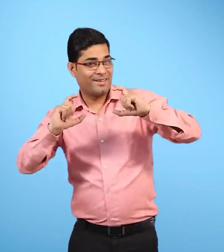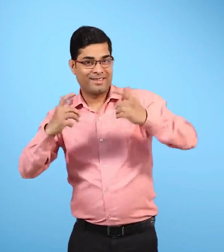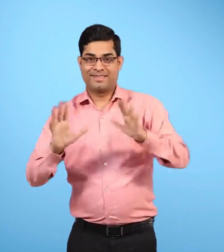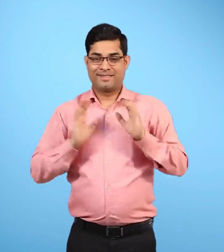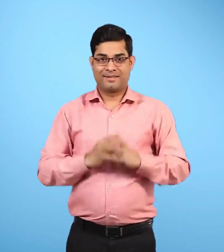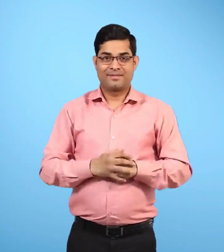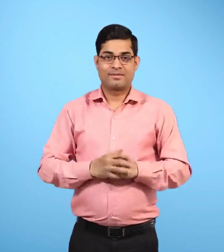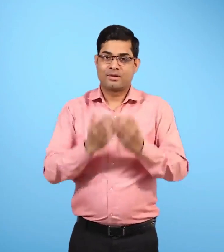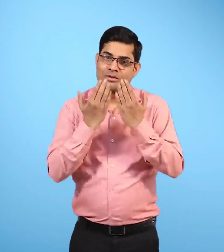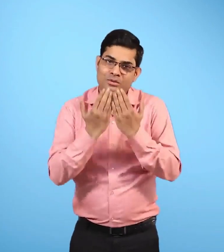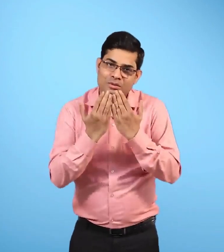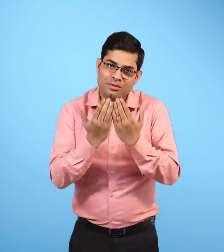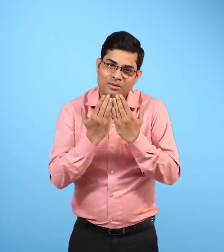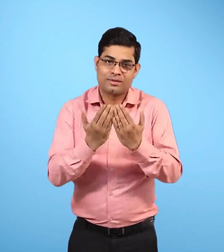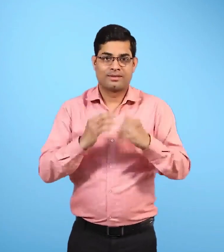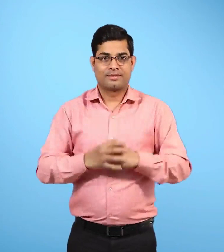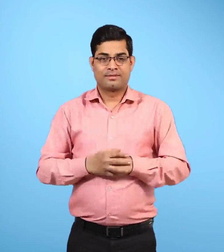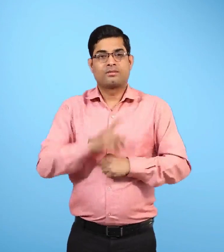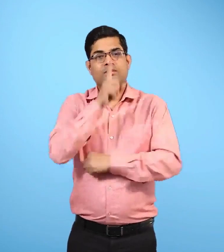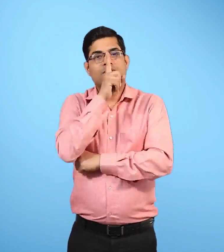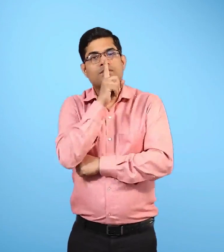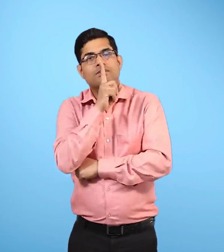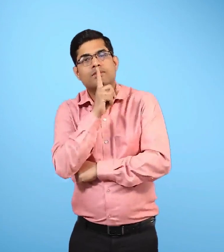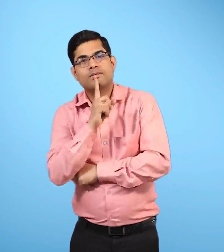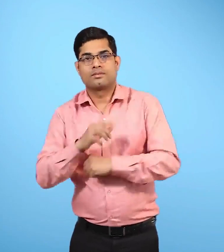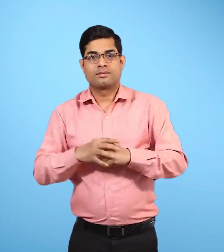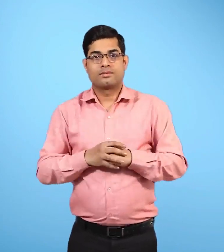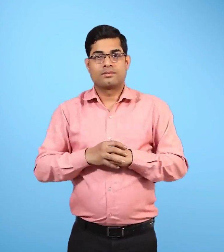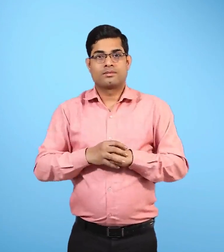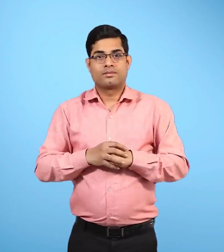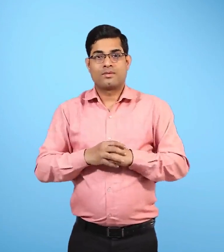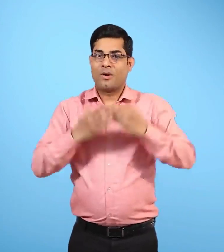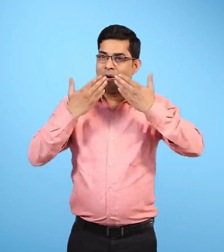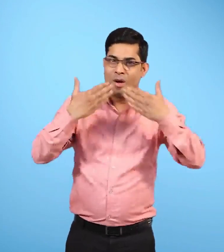Careless. studious, Quiet. friendly,